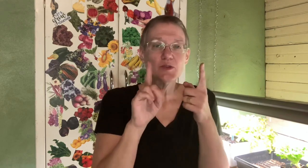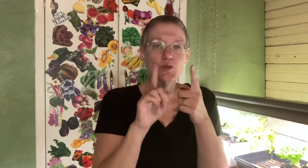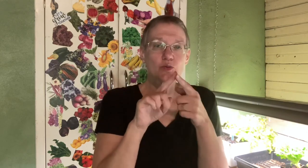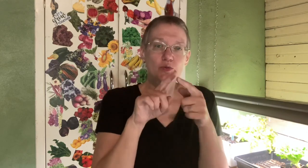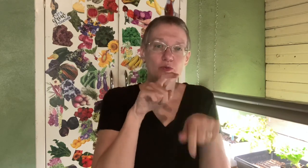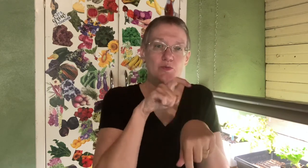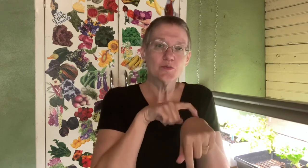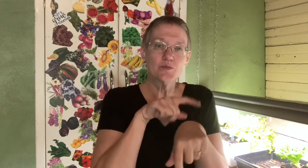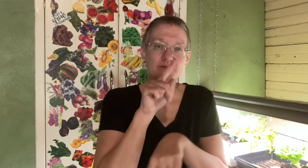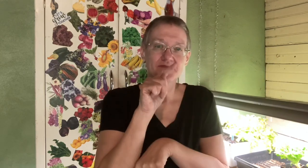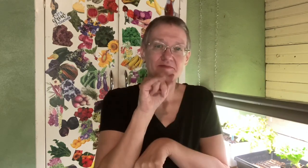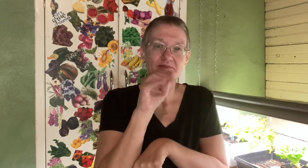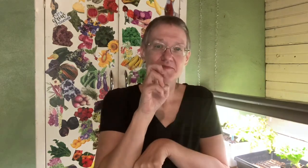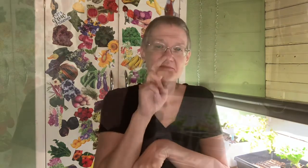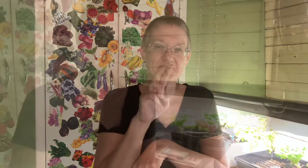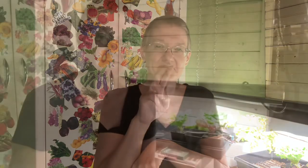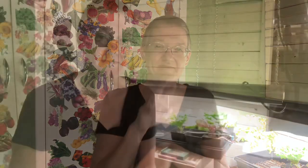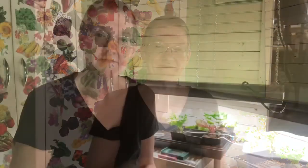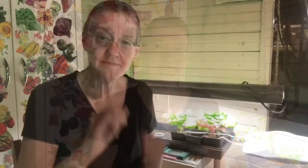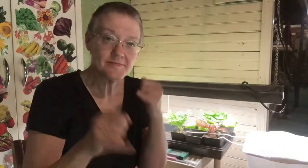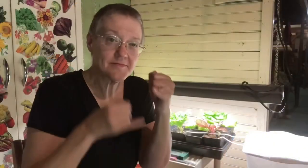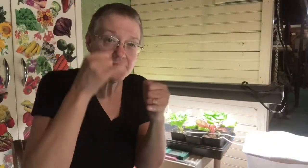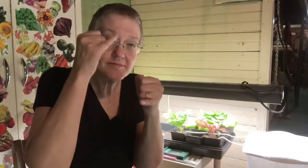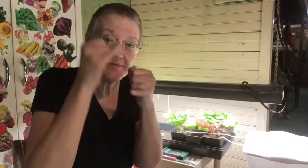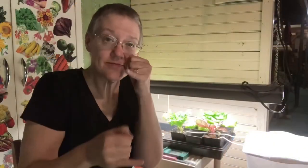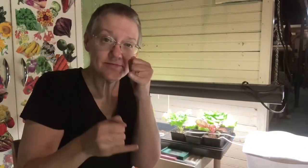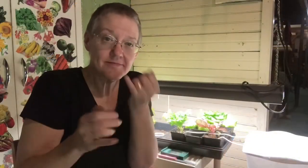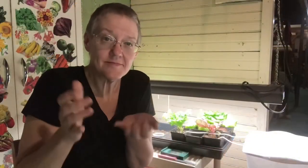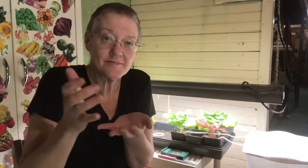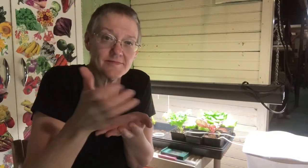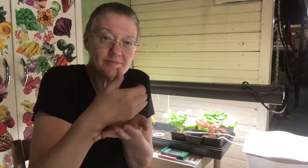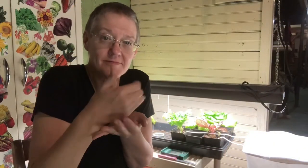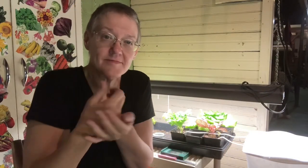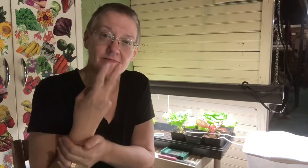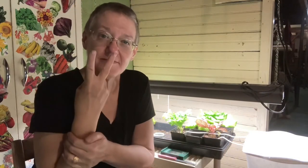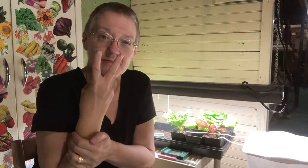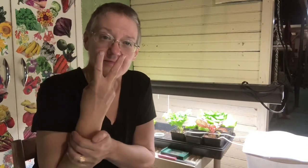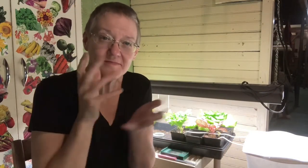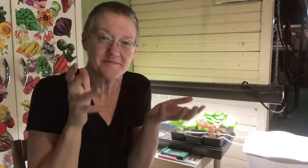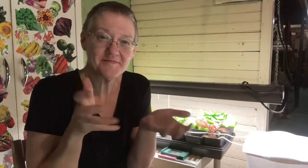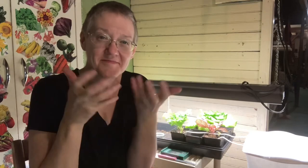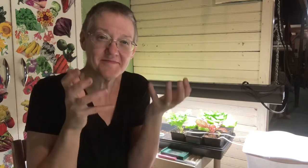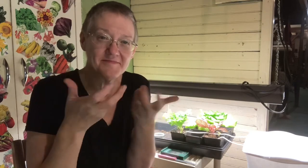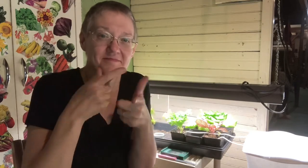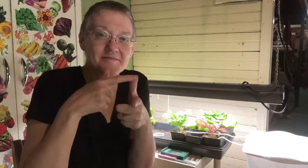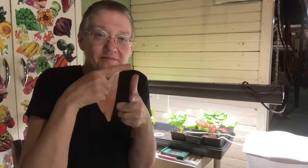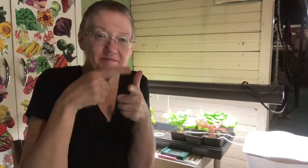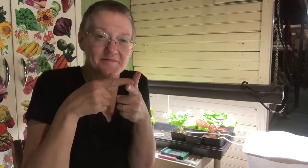And they're set up on just a timer. Now last, let's harvest 2 heads of